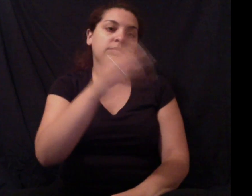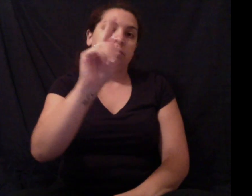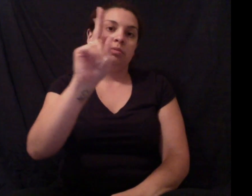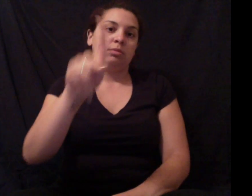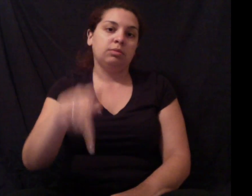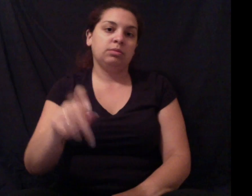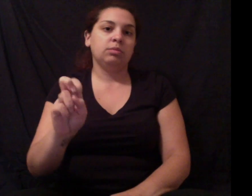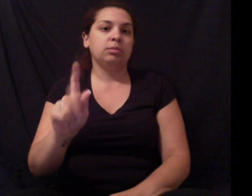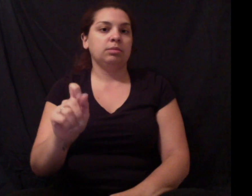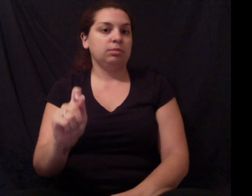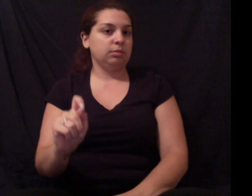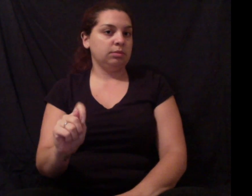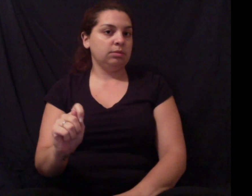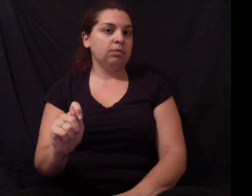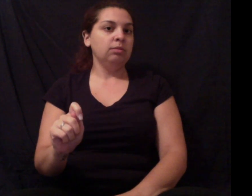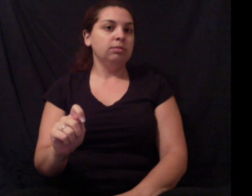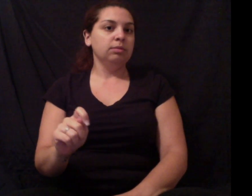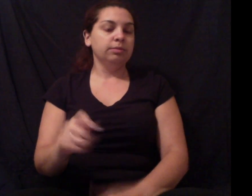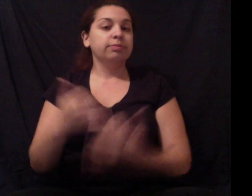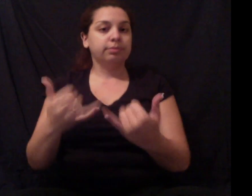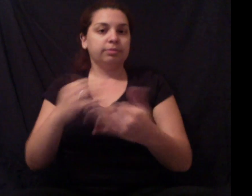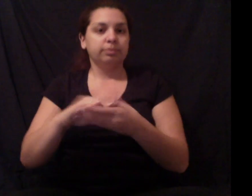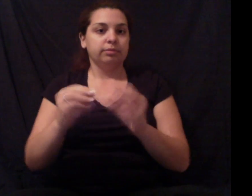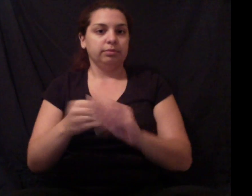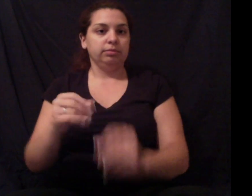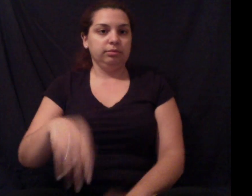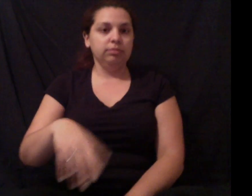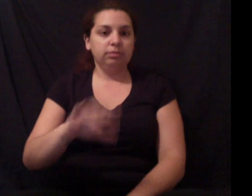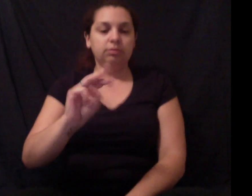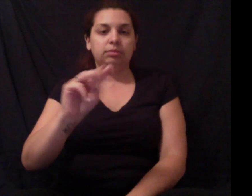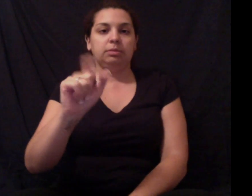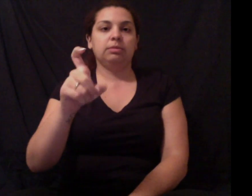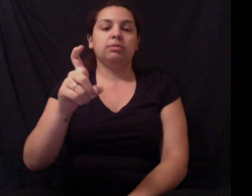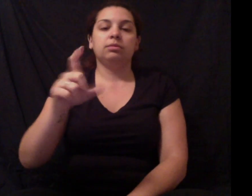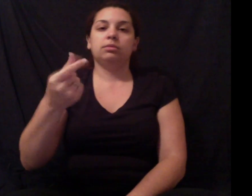Now, the story of Max Gleason, also known as Smooth McGroove.